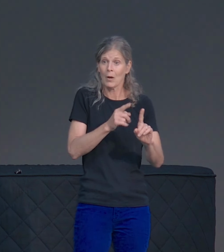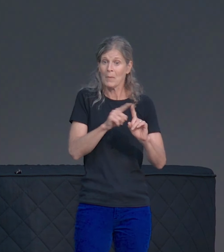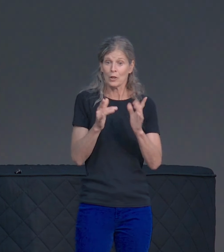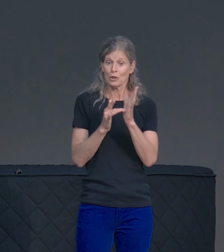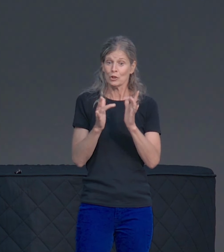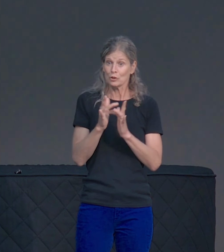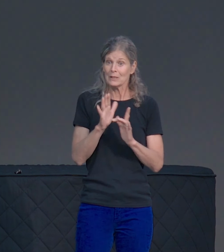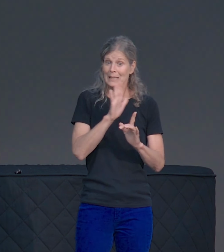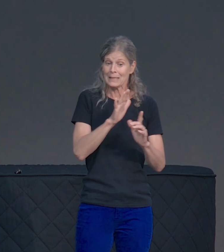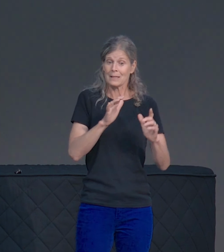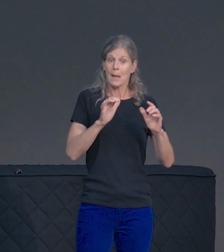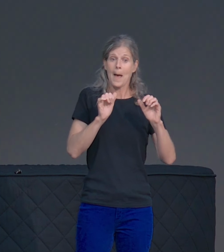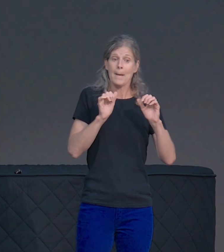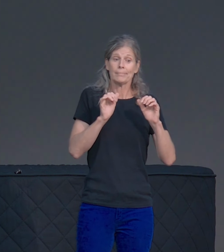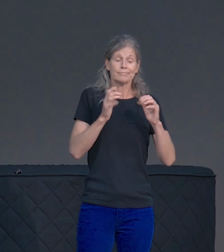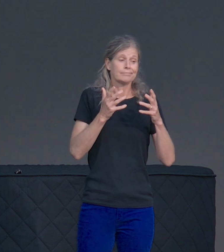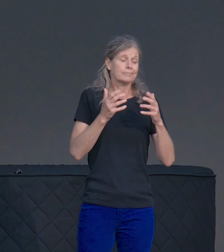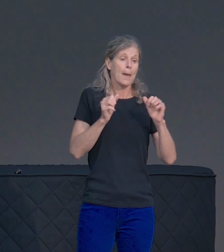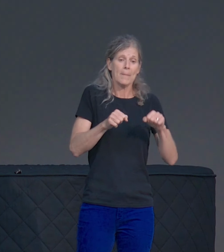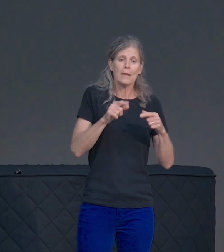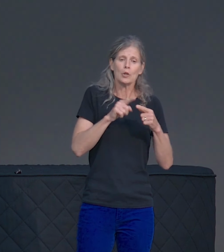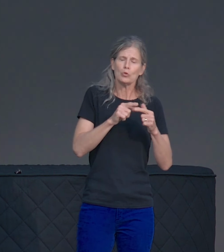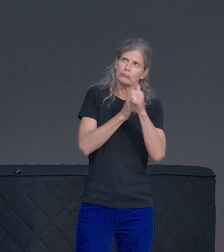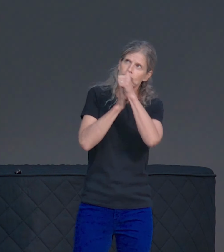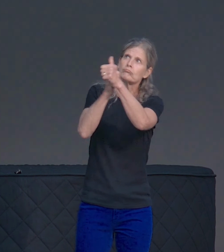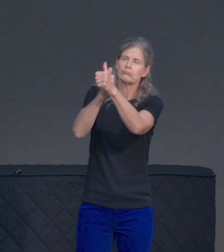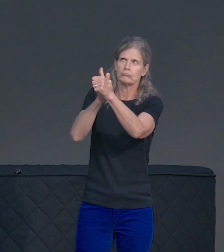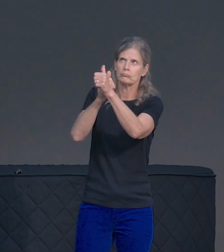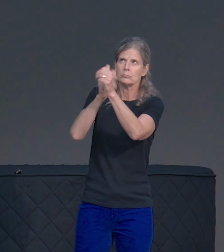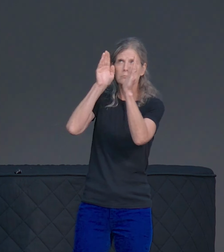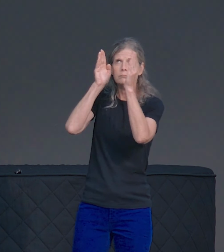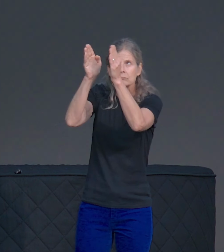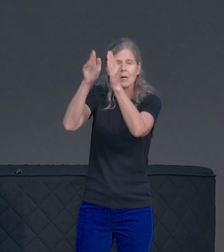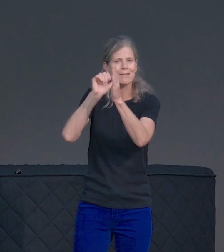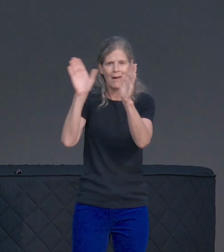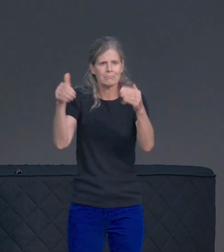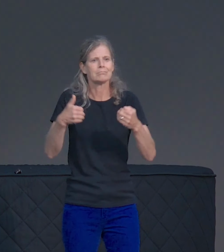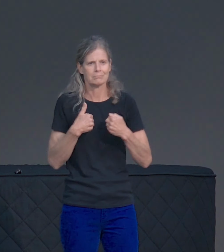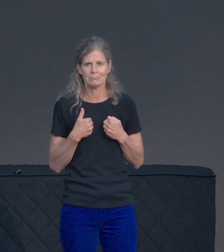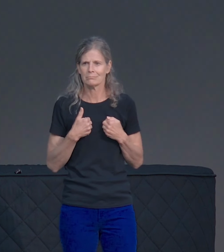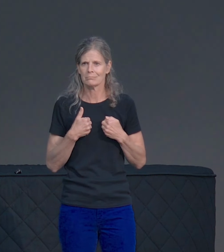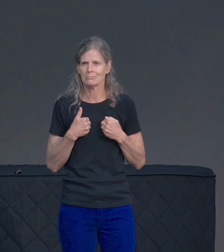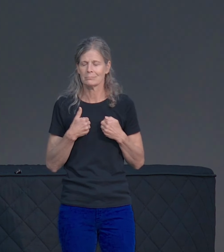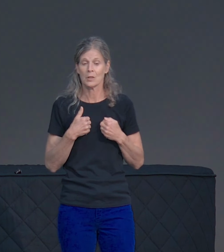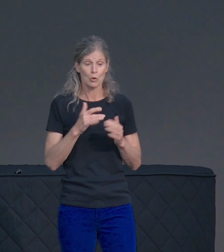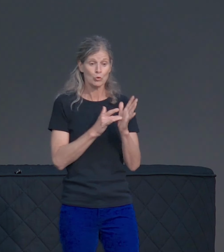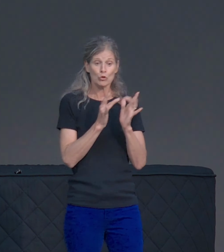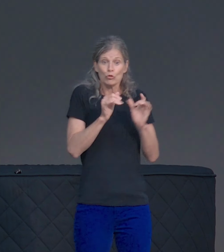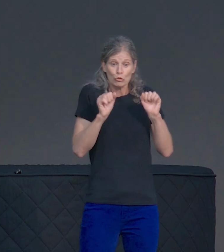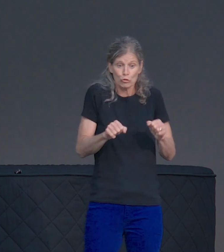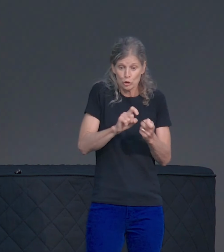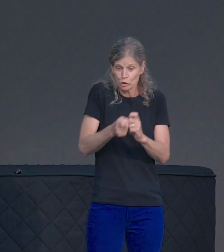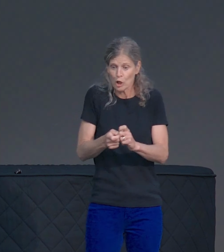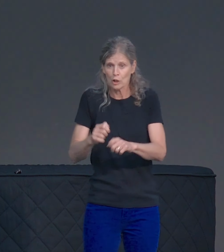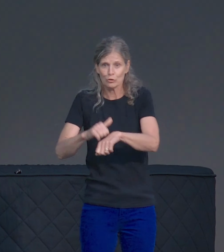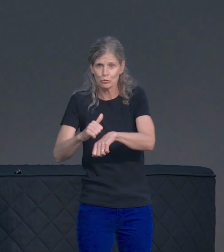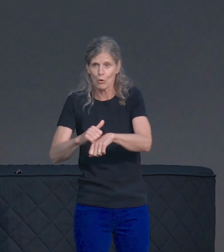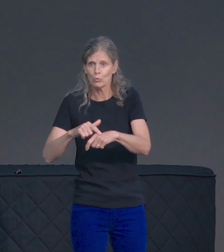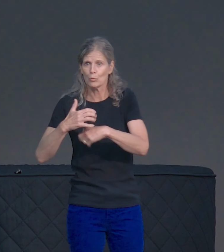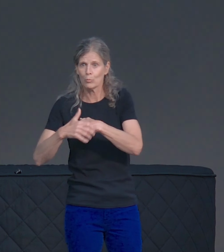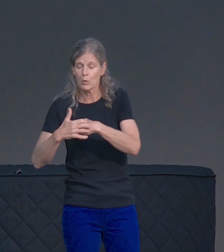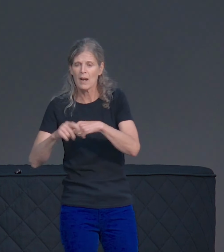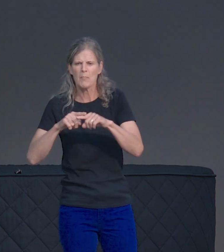Jesus' ability to remain committed to the will of his Father. So while Jesus could turn stones into bread, doing so would